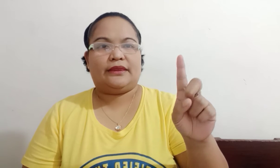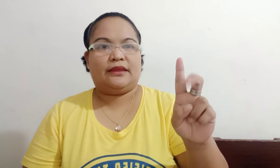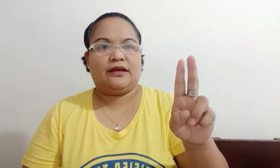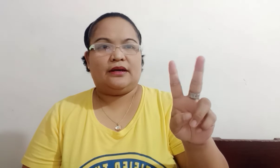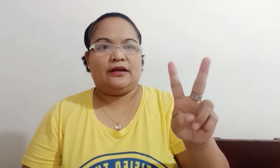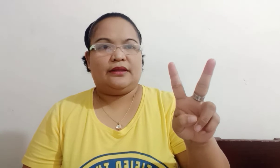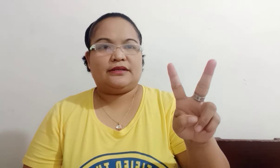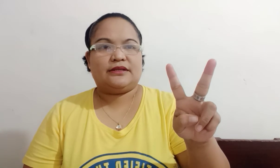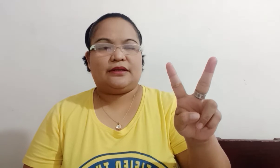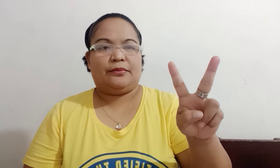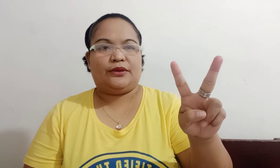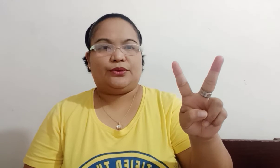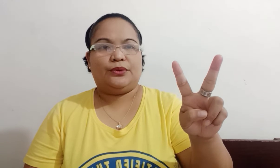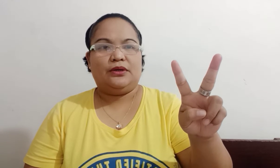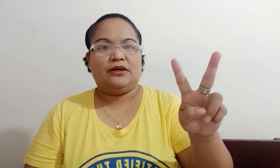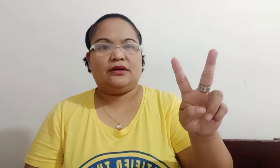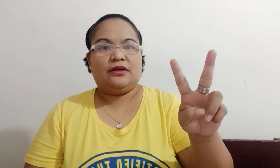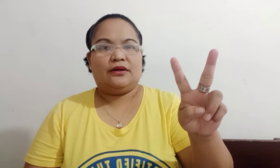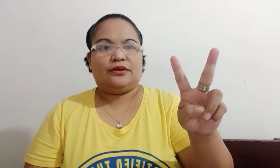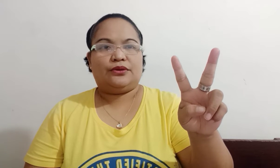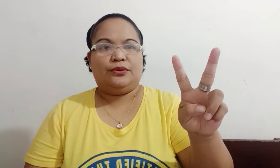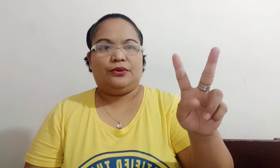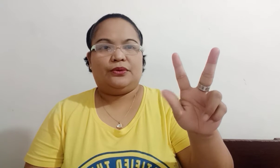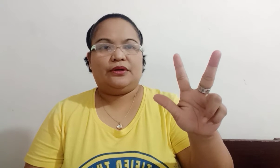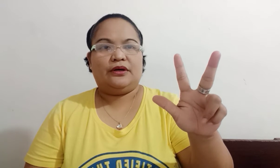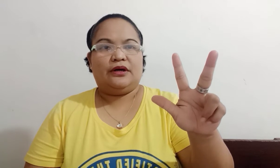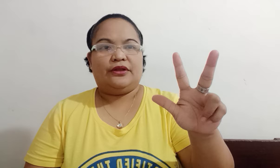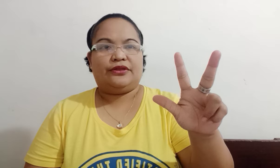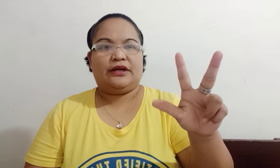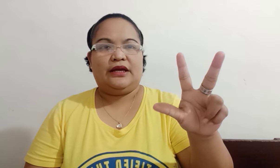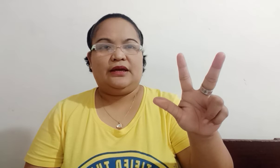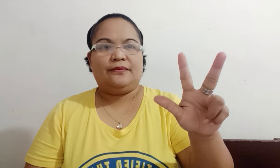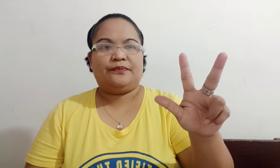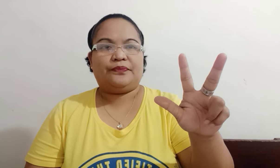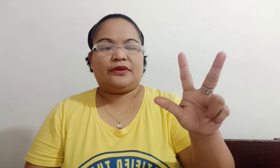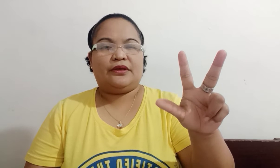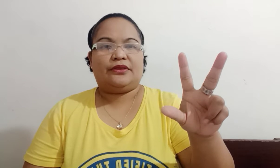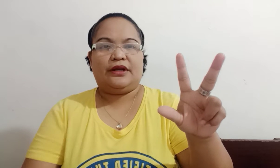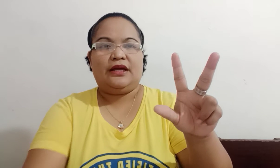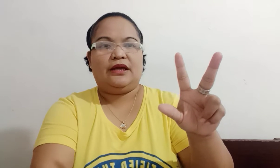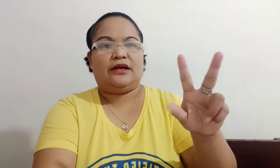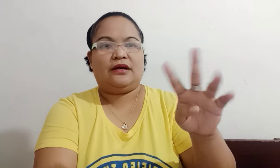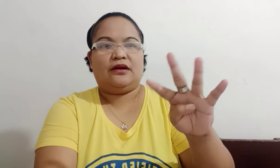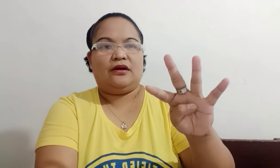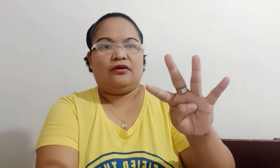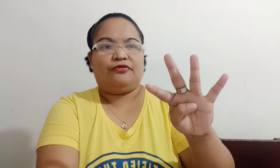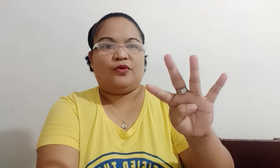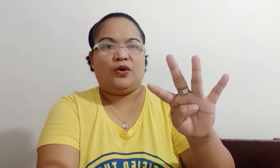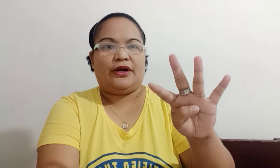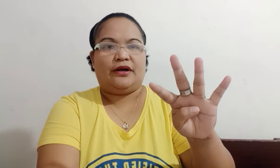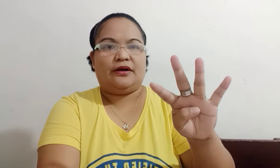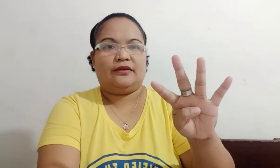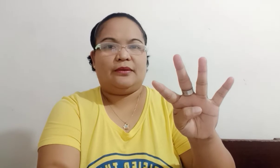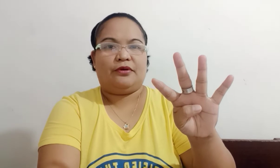This is number 2. 2. 3. 3. 4. Number